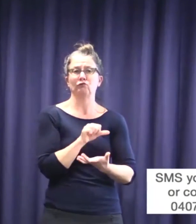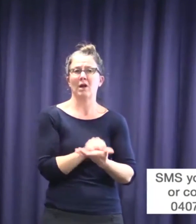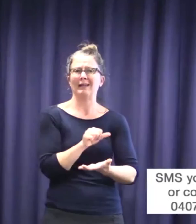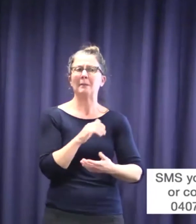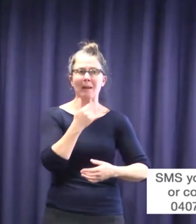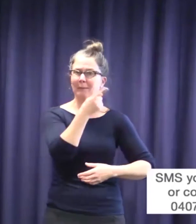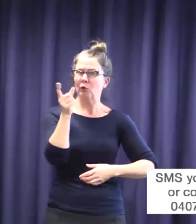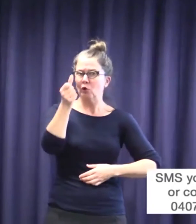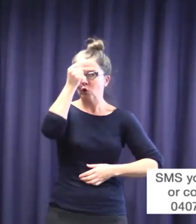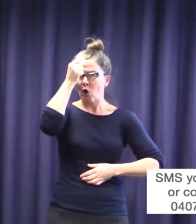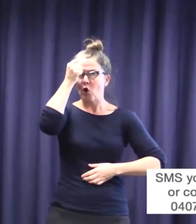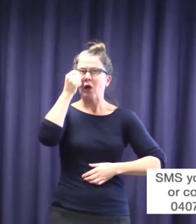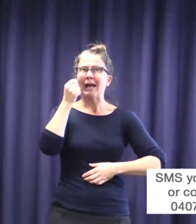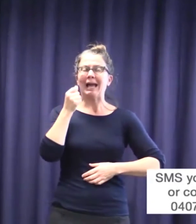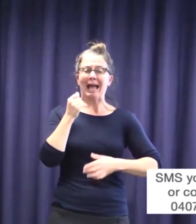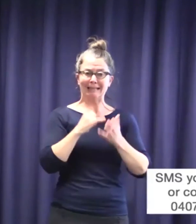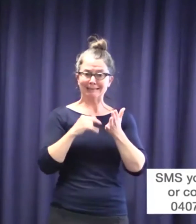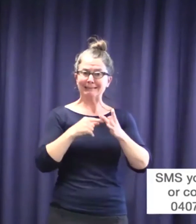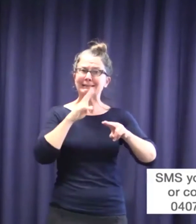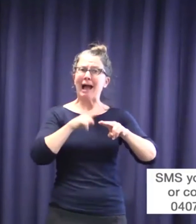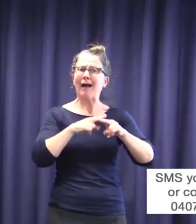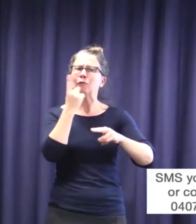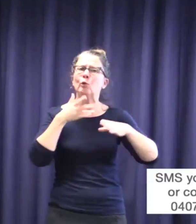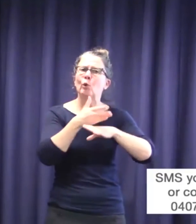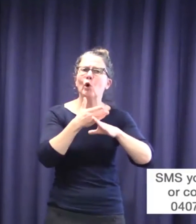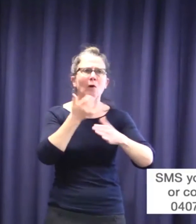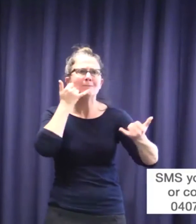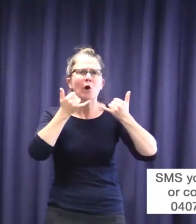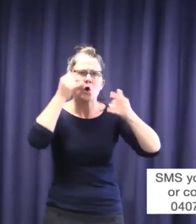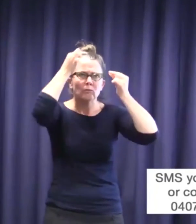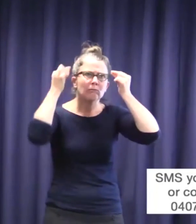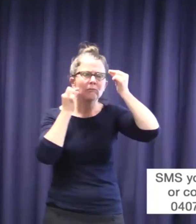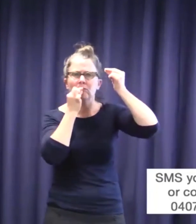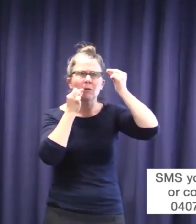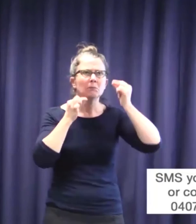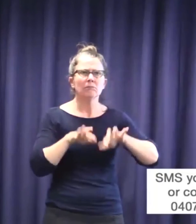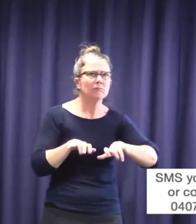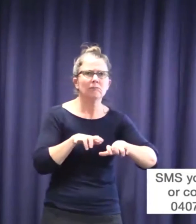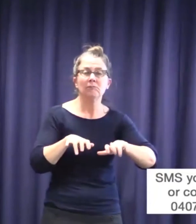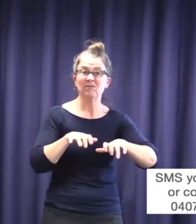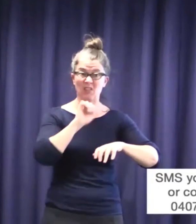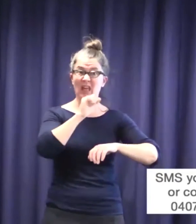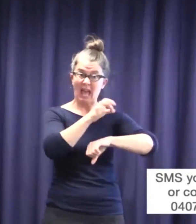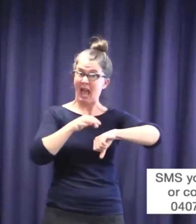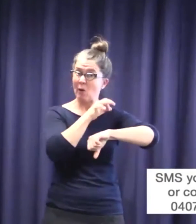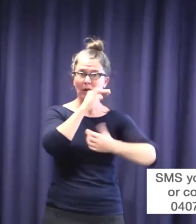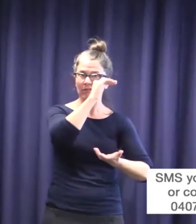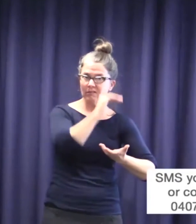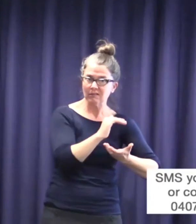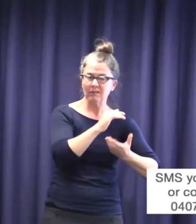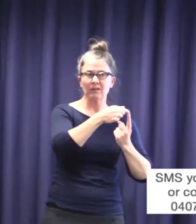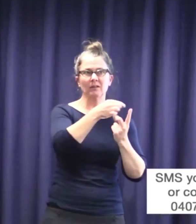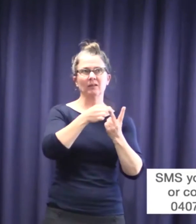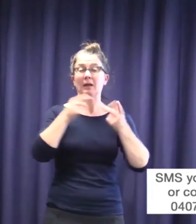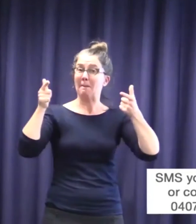that staff in the call centre, they have lost hours. Our managers in the call